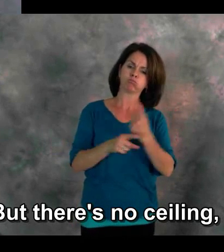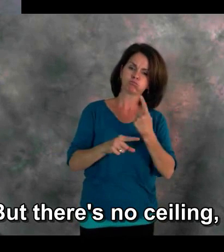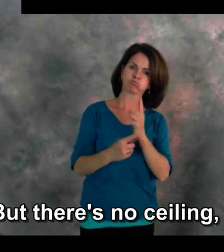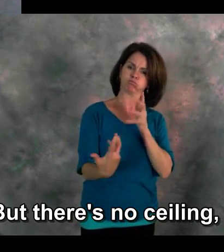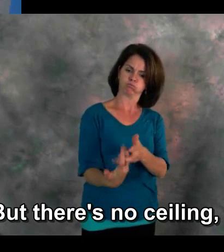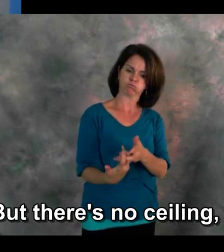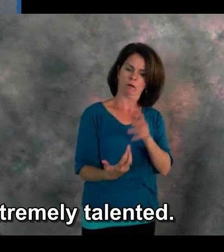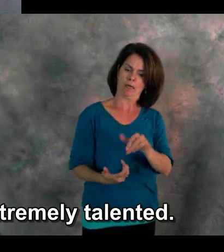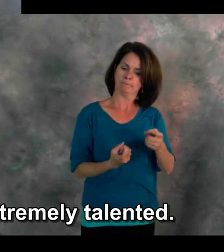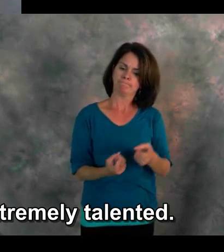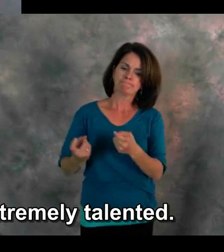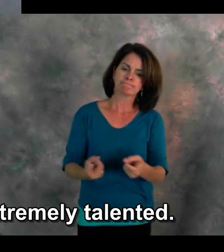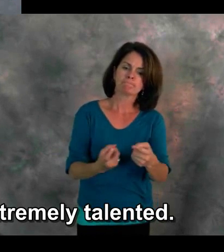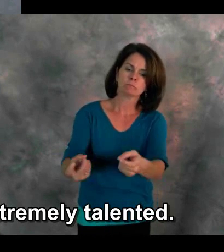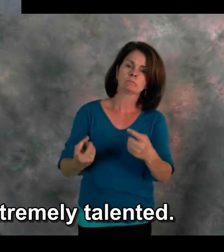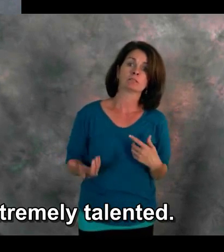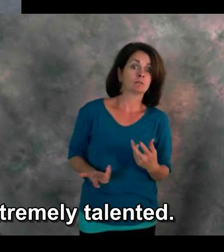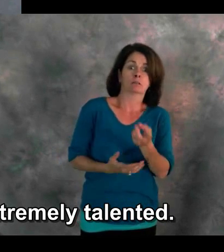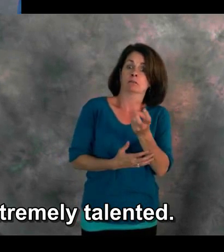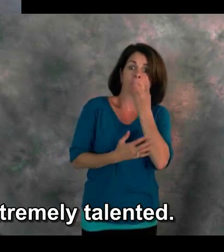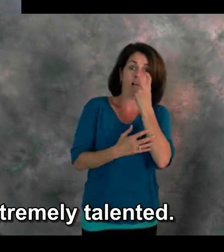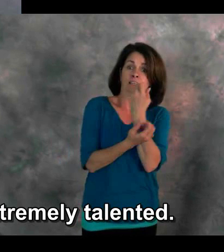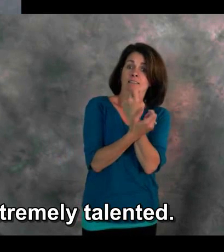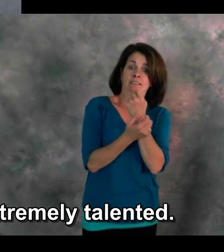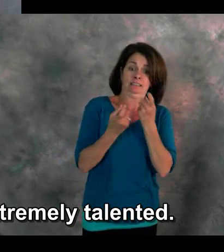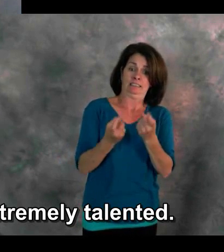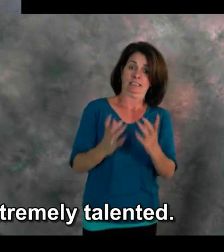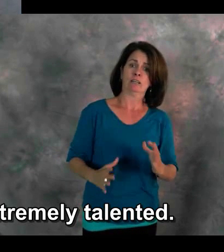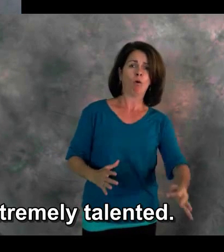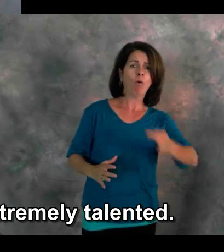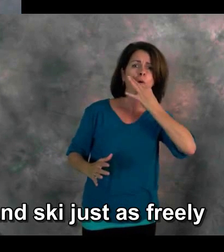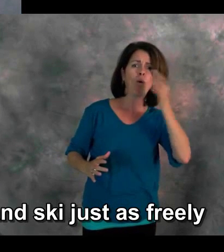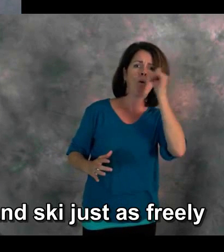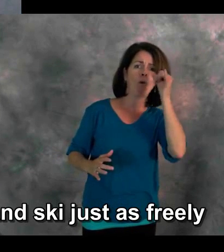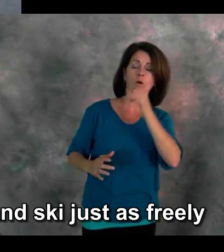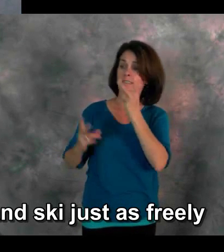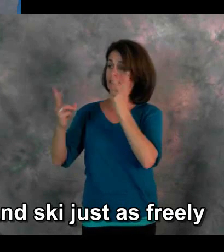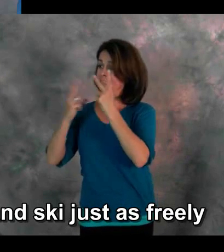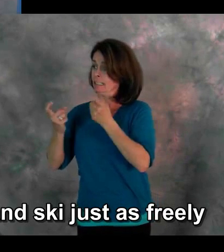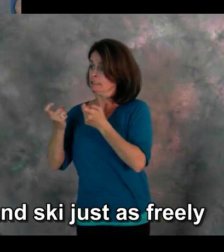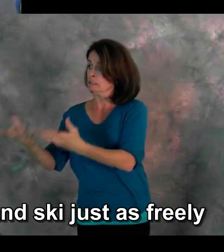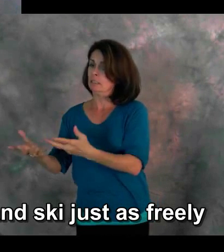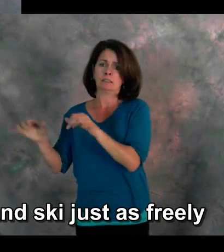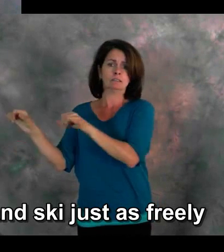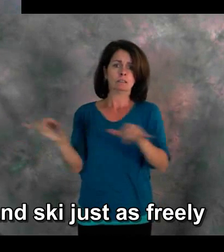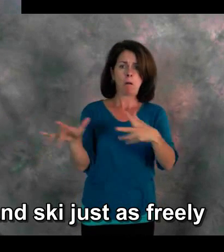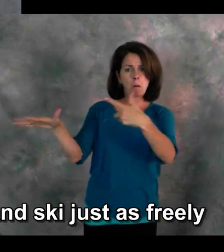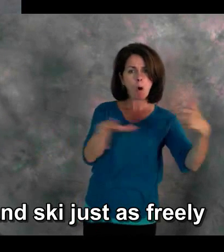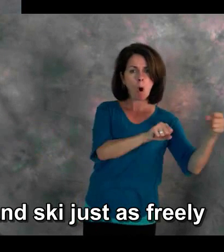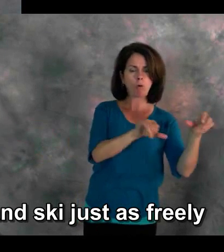but there's no ceiling. Blind skiers are extremely talented. They go just as fast